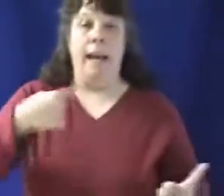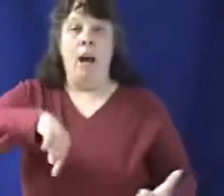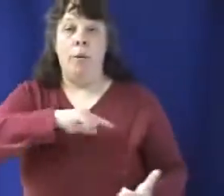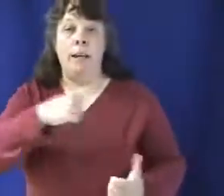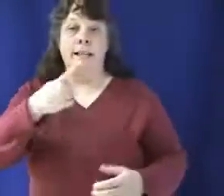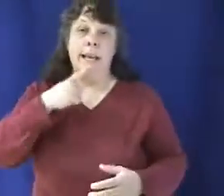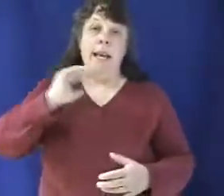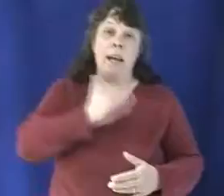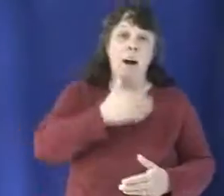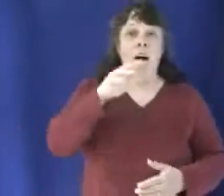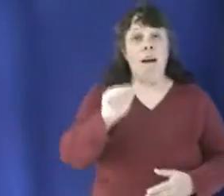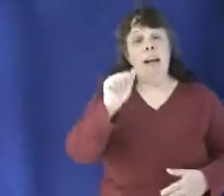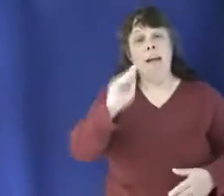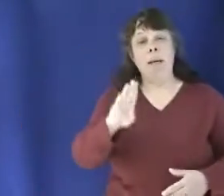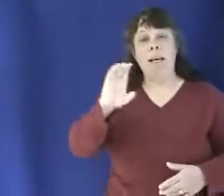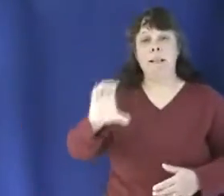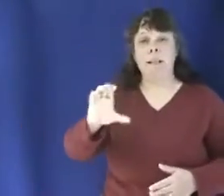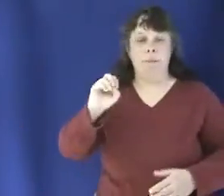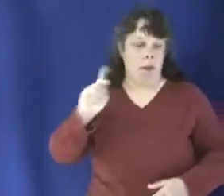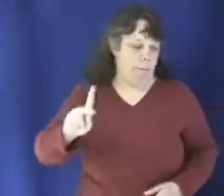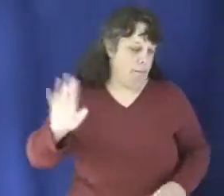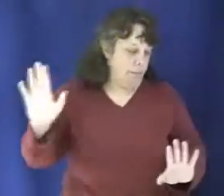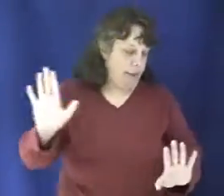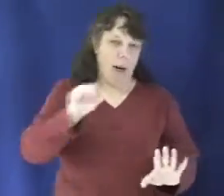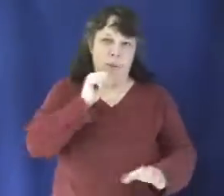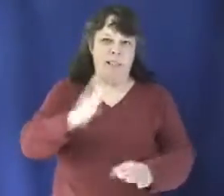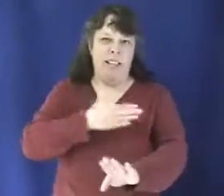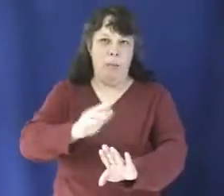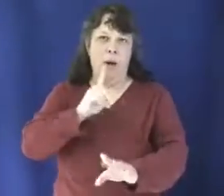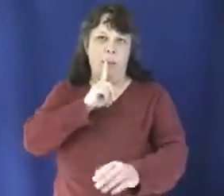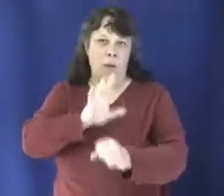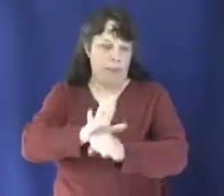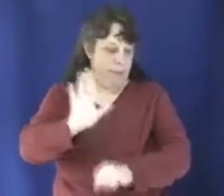Now we said our ABCs. Okay, I won't sing anymore, I promise.